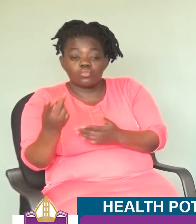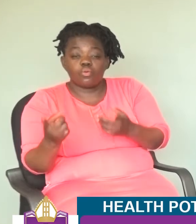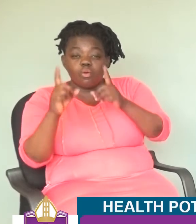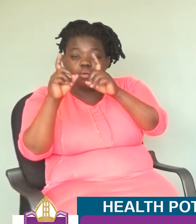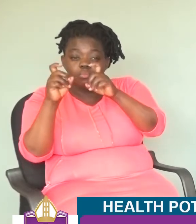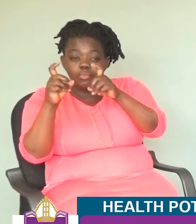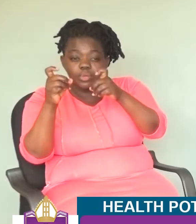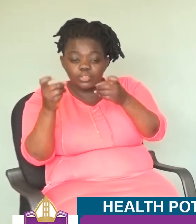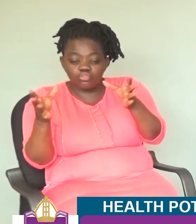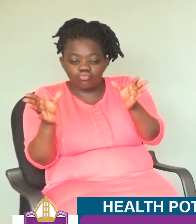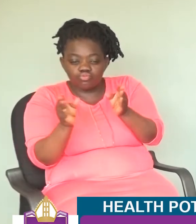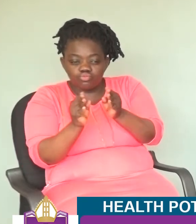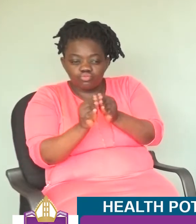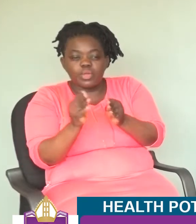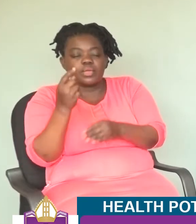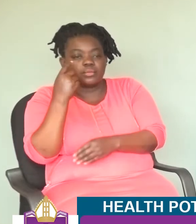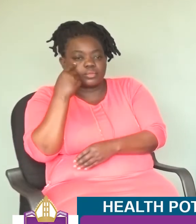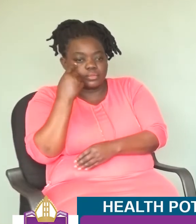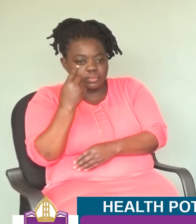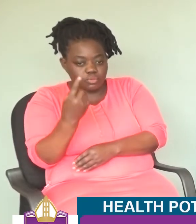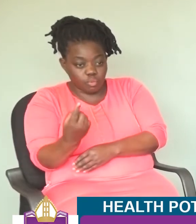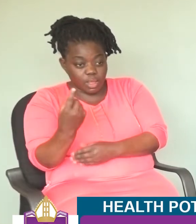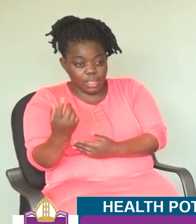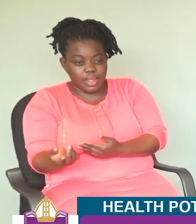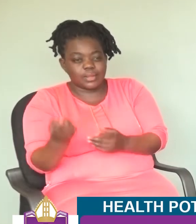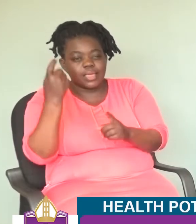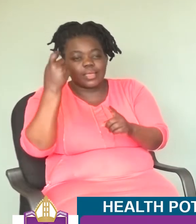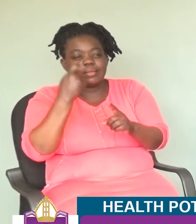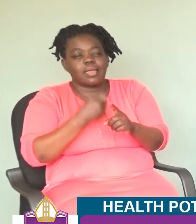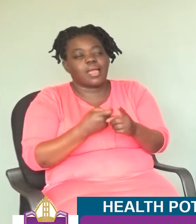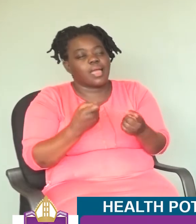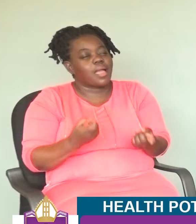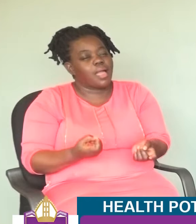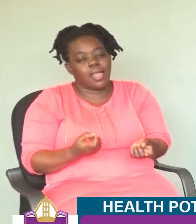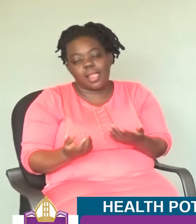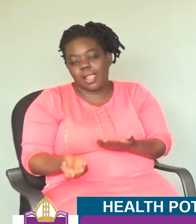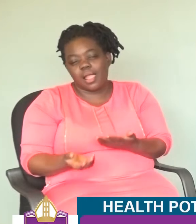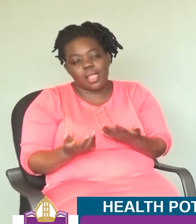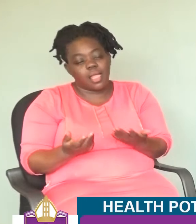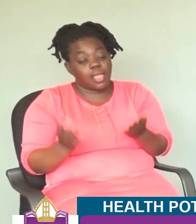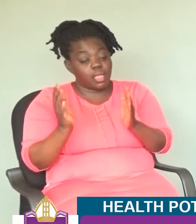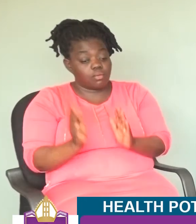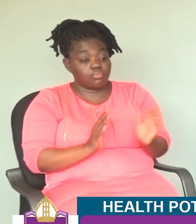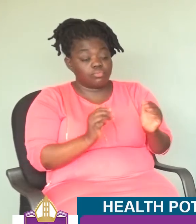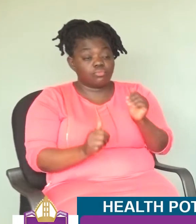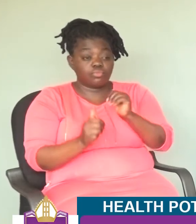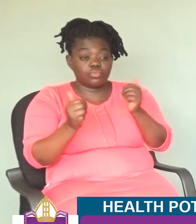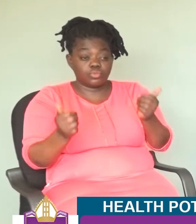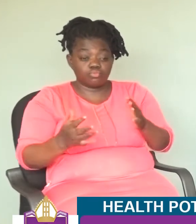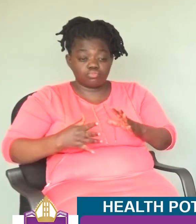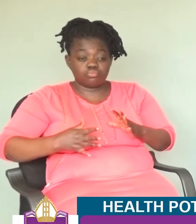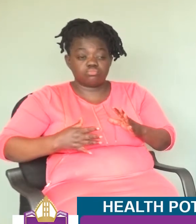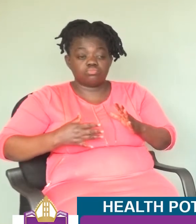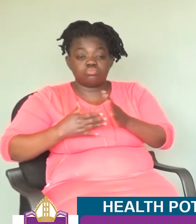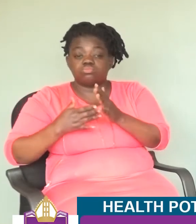are superimposed together, and then you see one. It's a very complex and very delicate process, which should not be